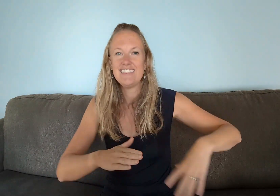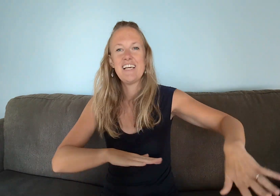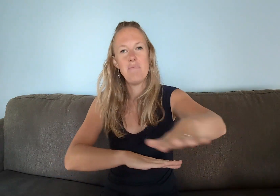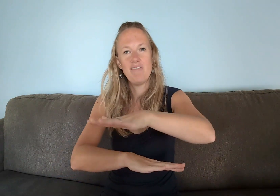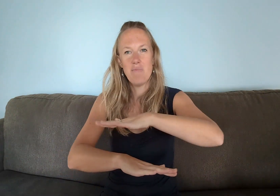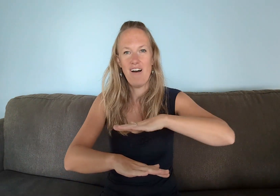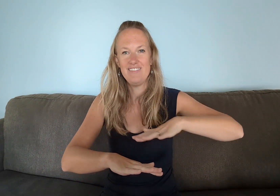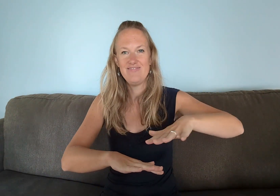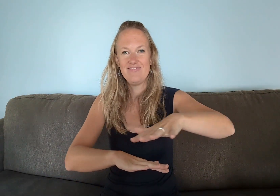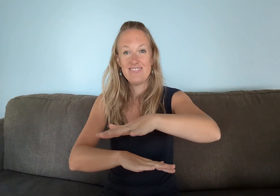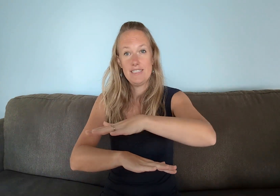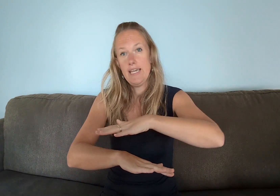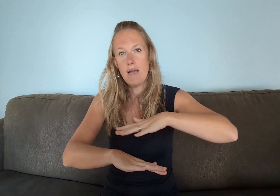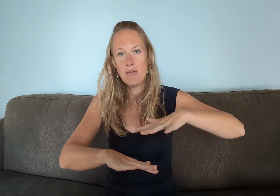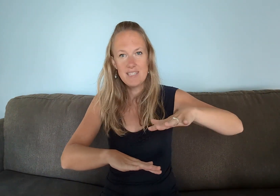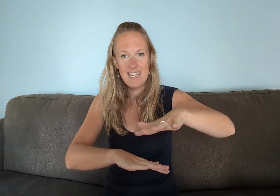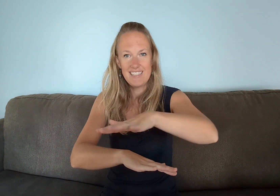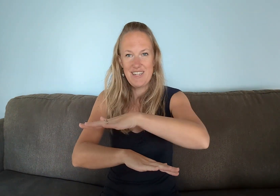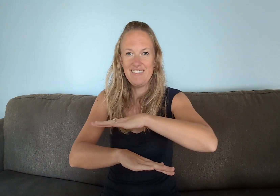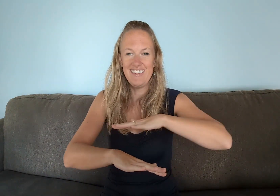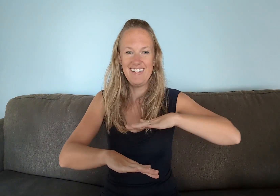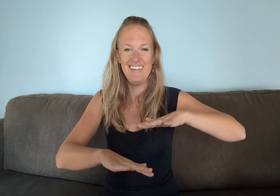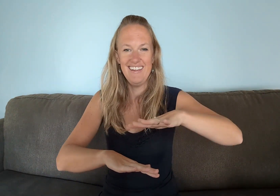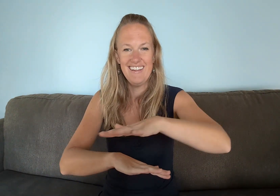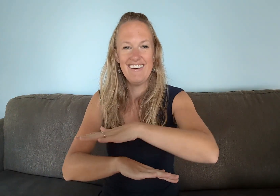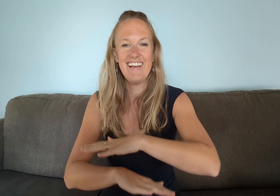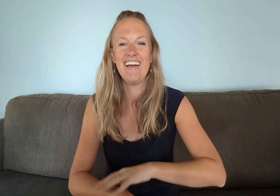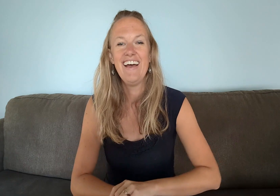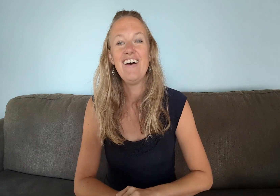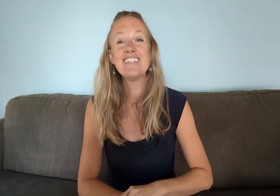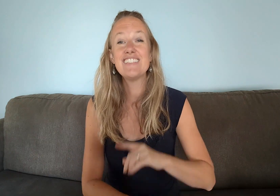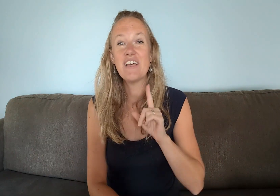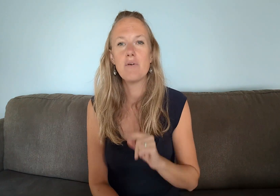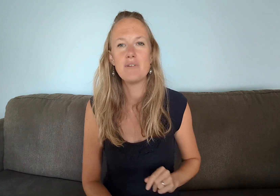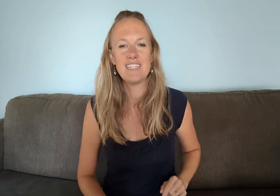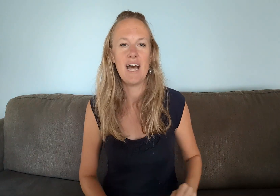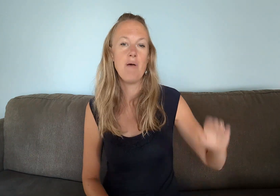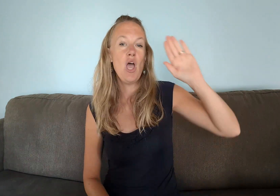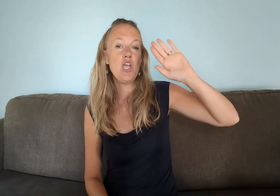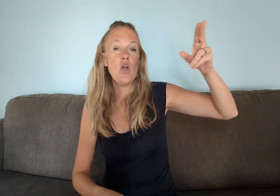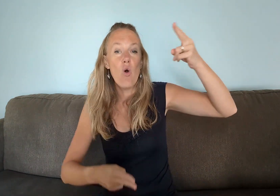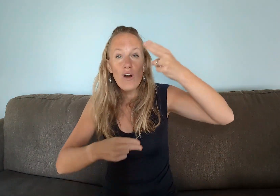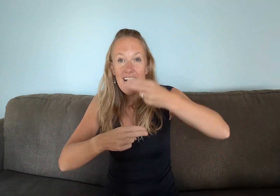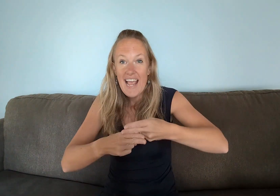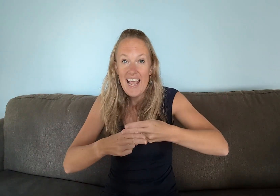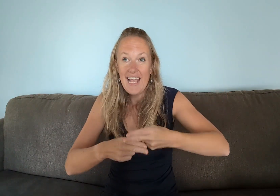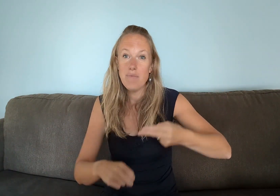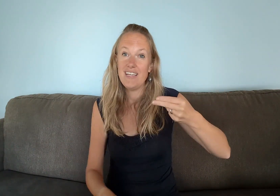stands above them all. See, I make mistakes too. Okay, let's try that one more time. Your name is